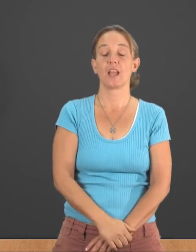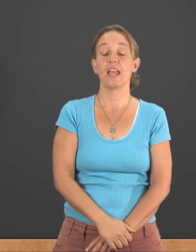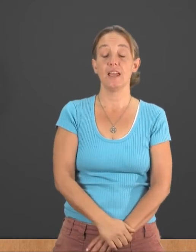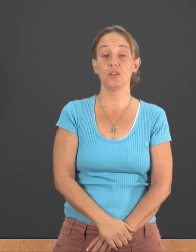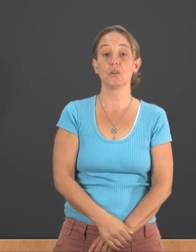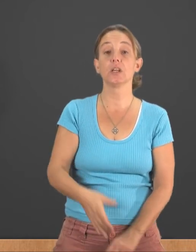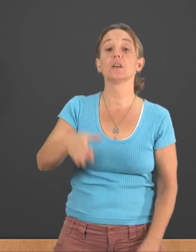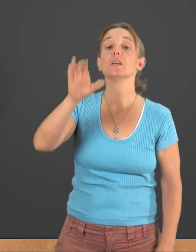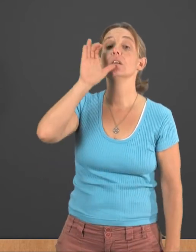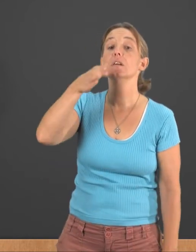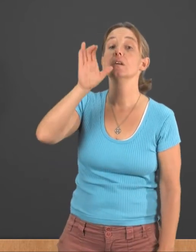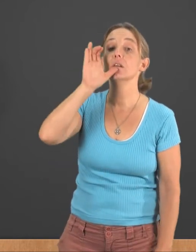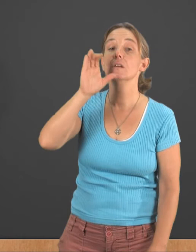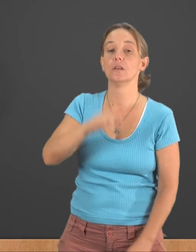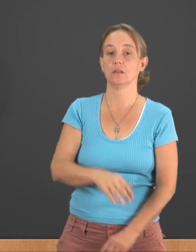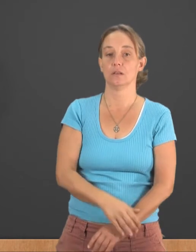A drink.